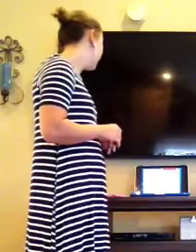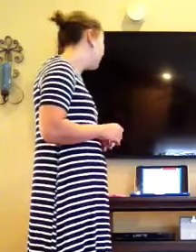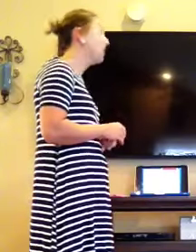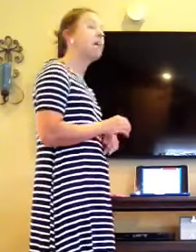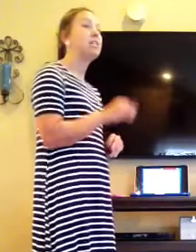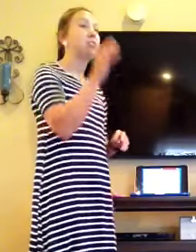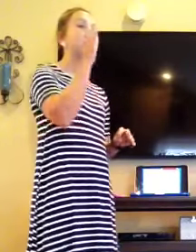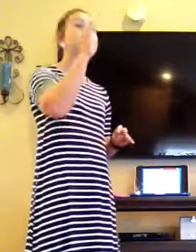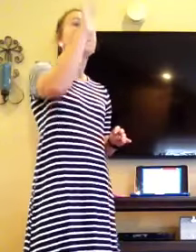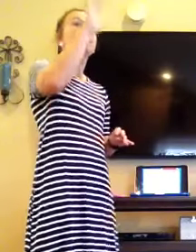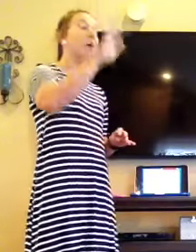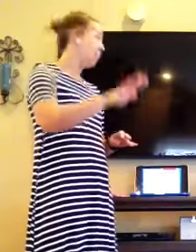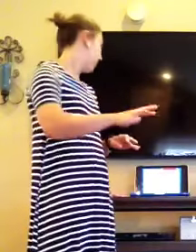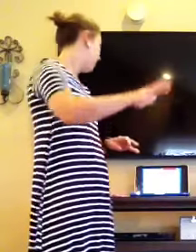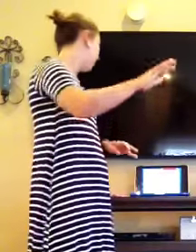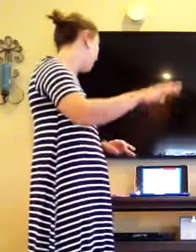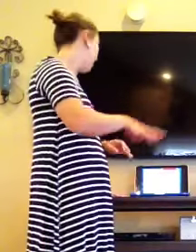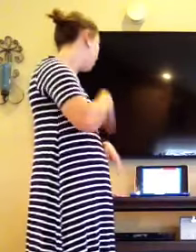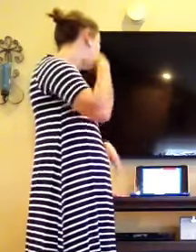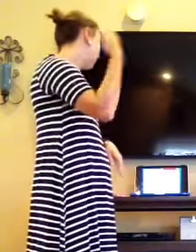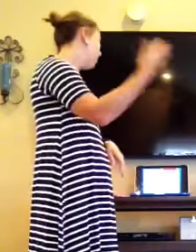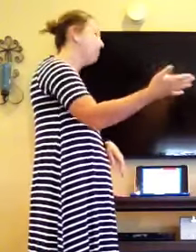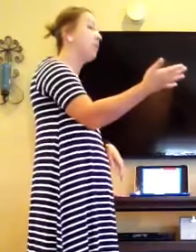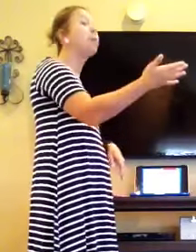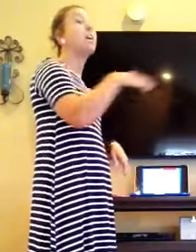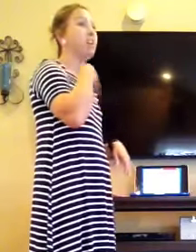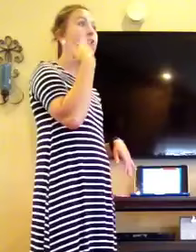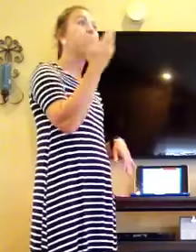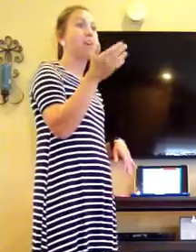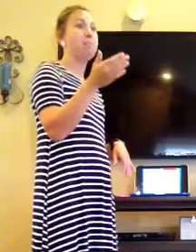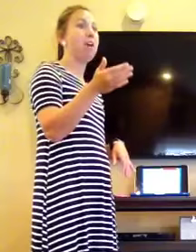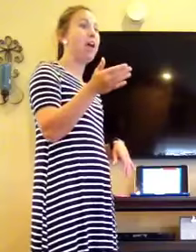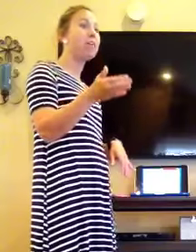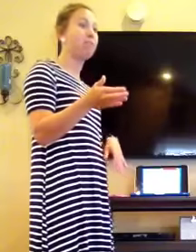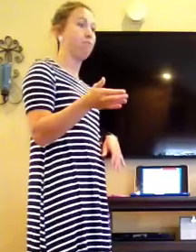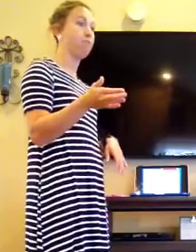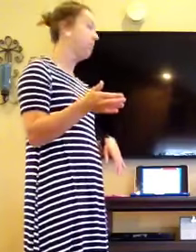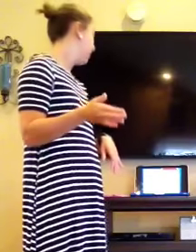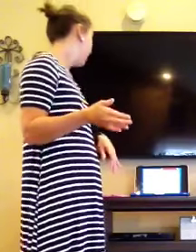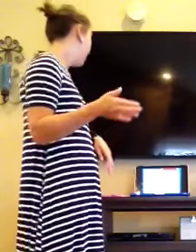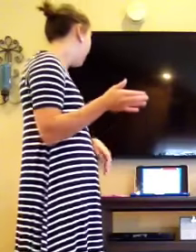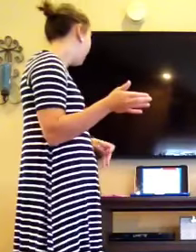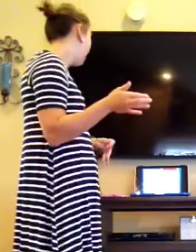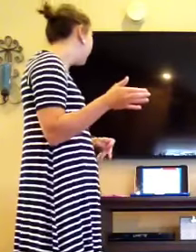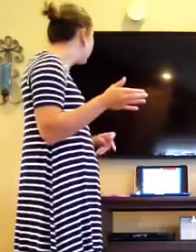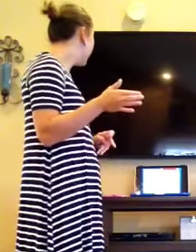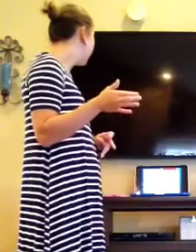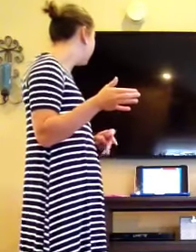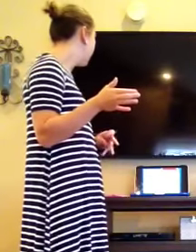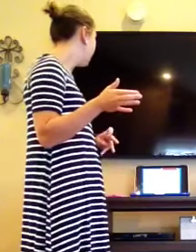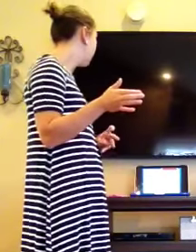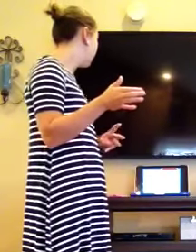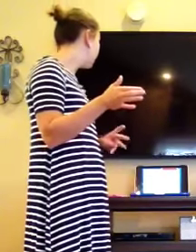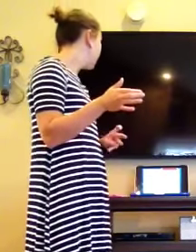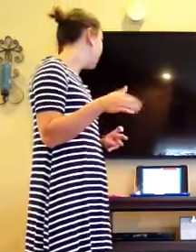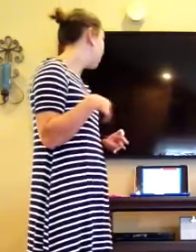in the classroom, they will carry over that behavior outside of the classroom. They will